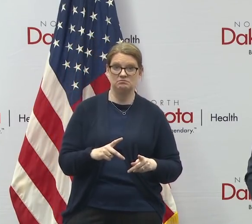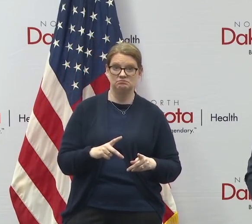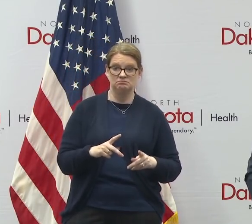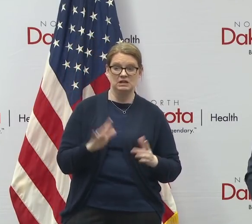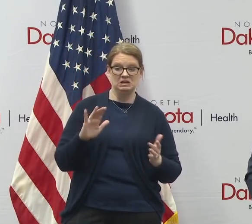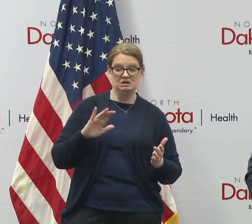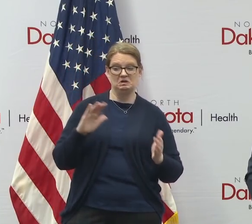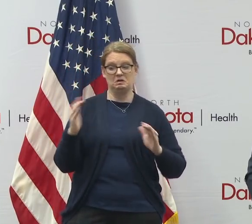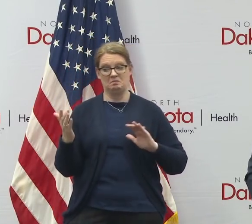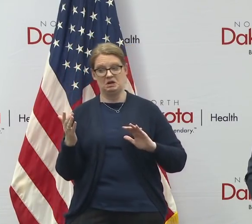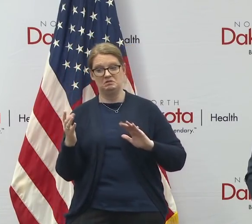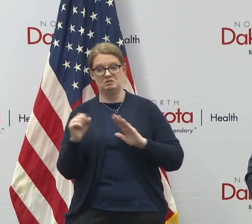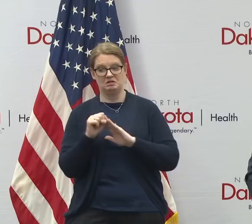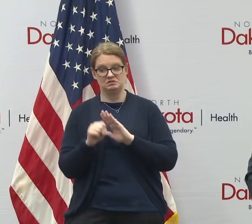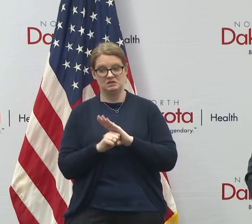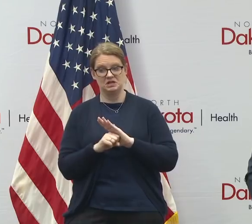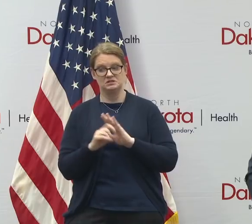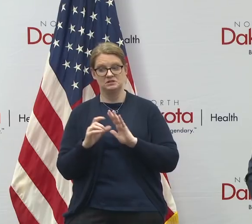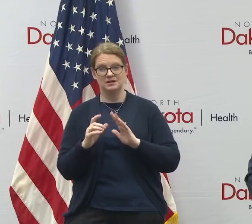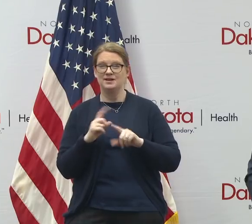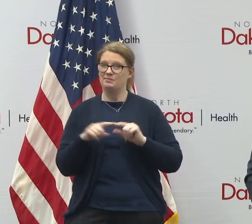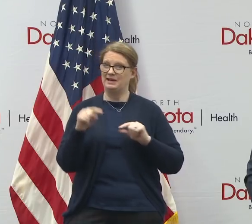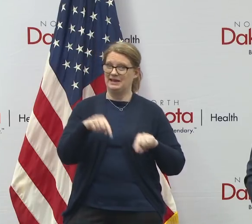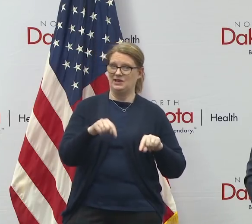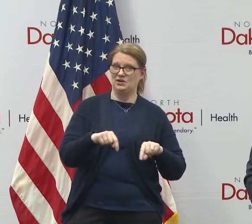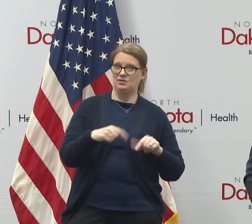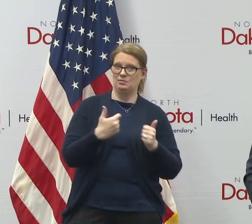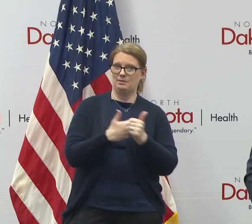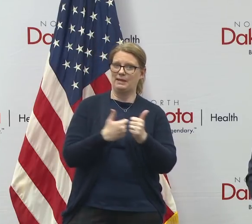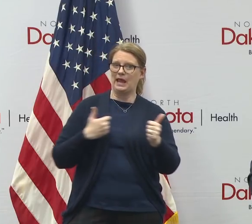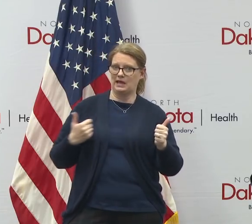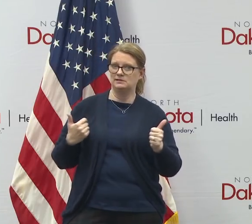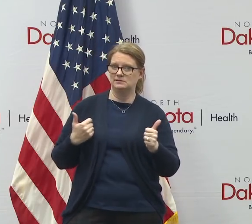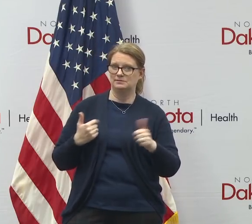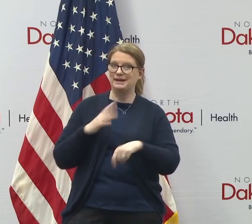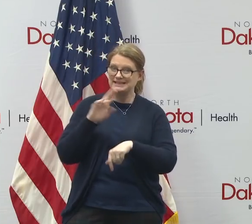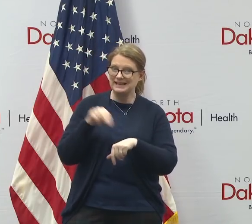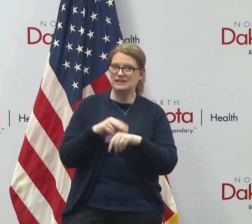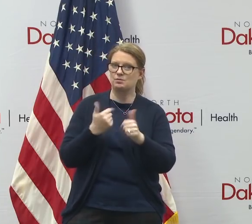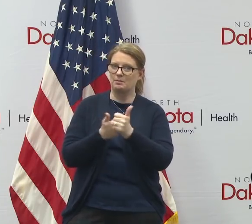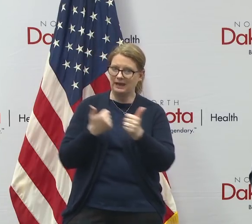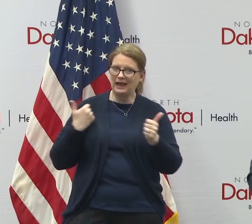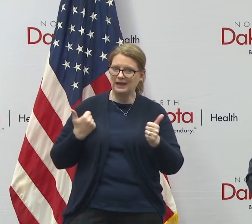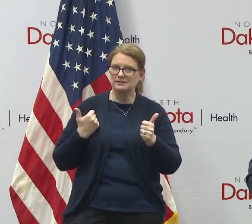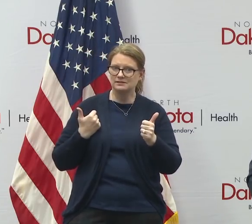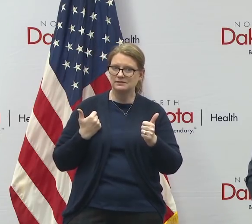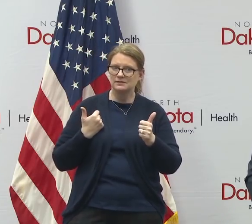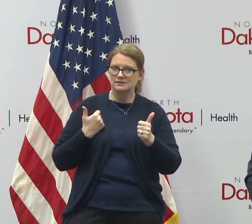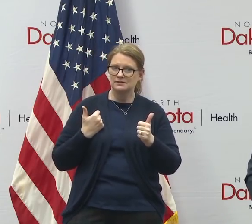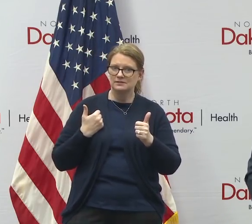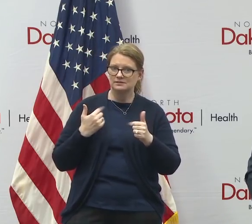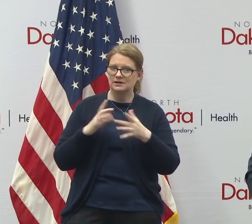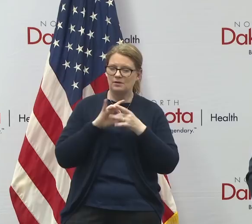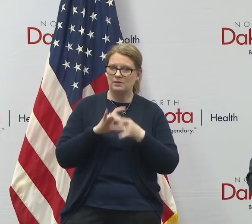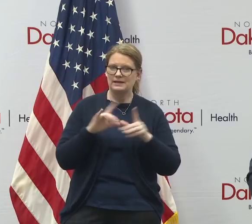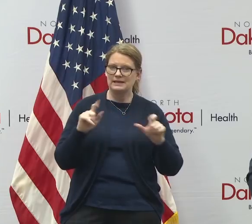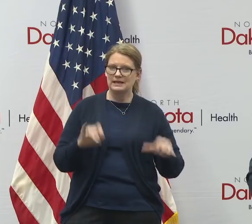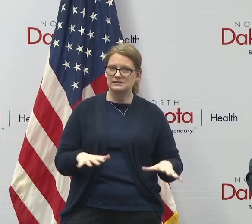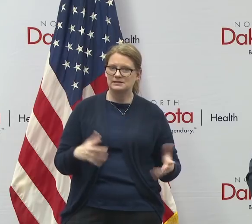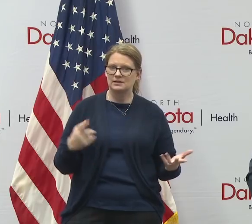as a nation, we are behind where we would like to be or what would be best practice in terms of testing. And so you have to